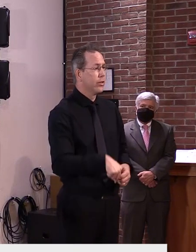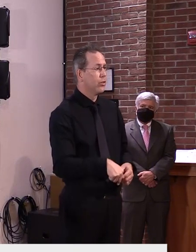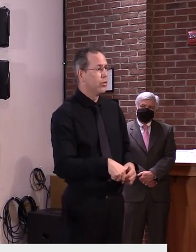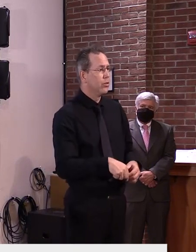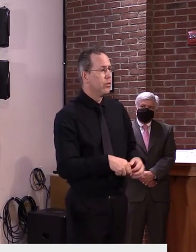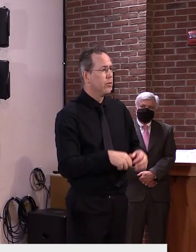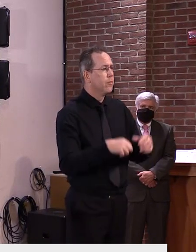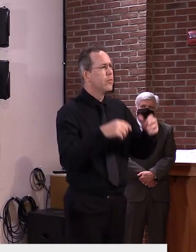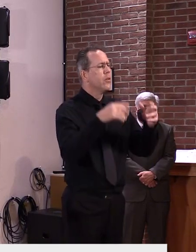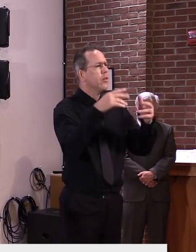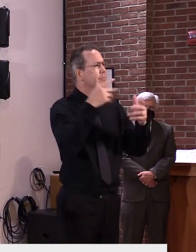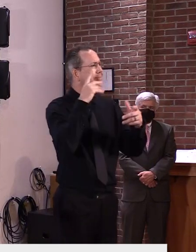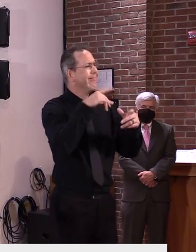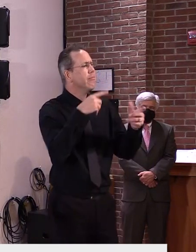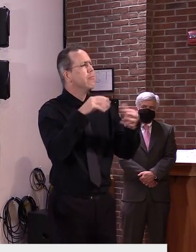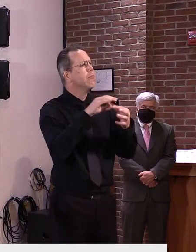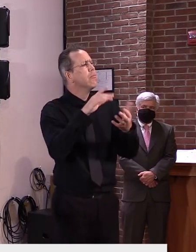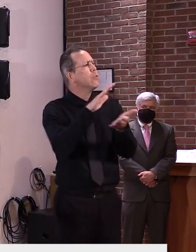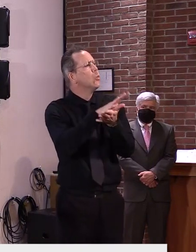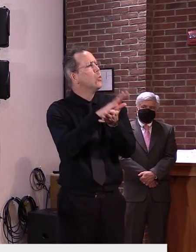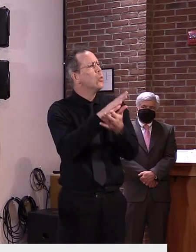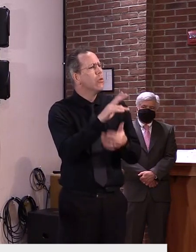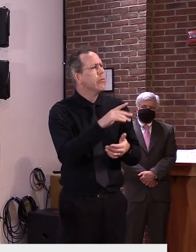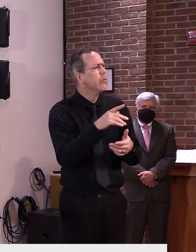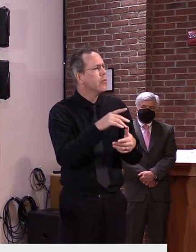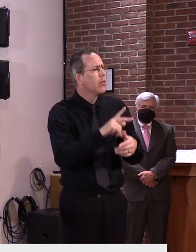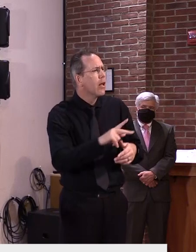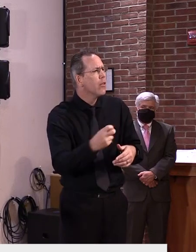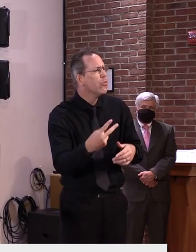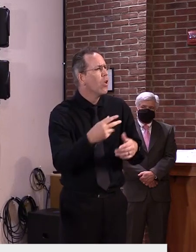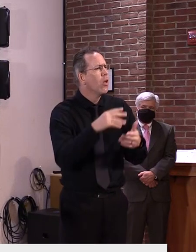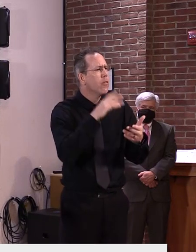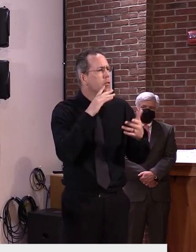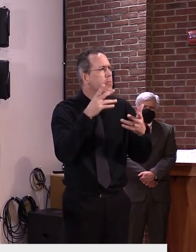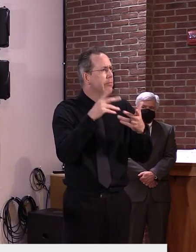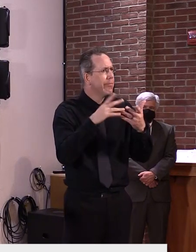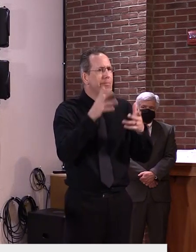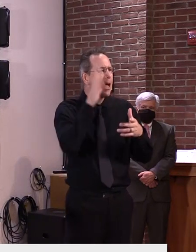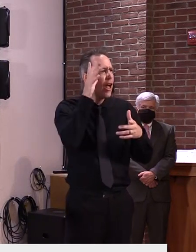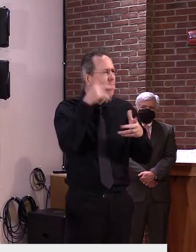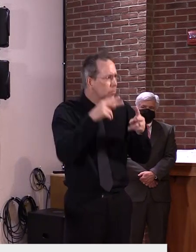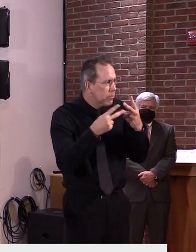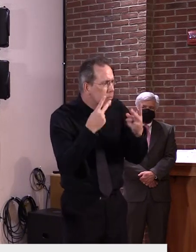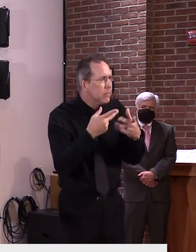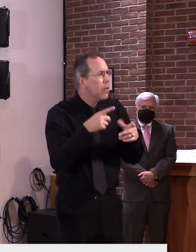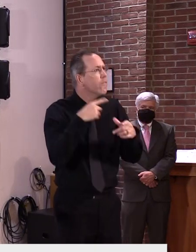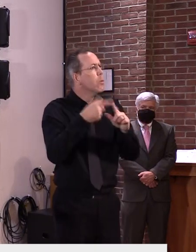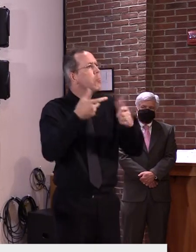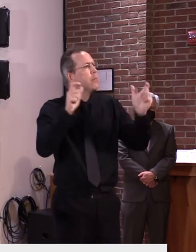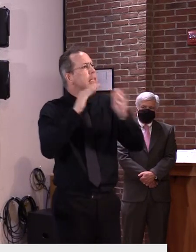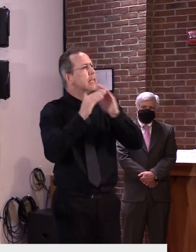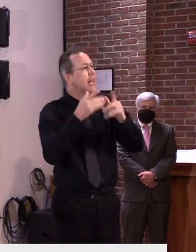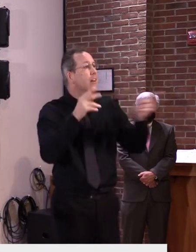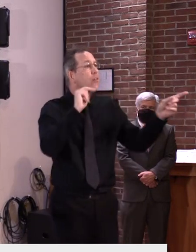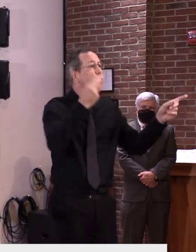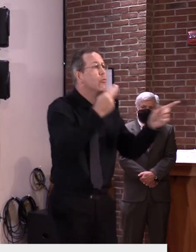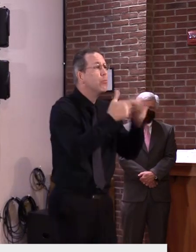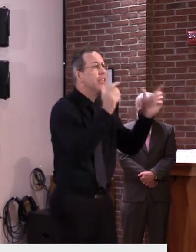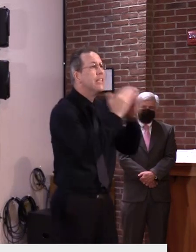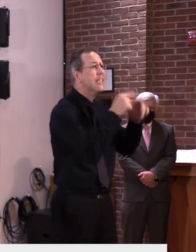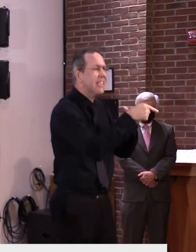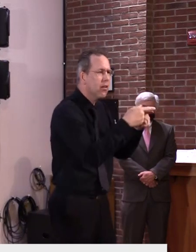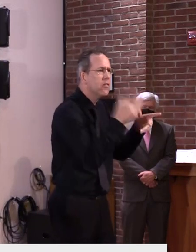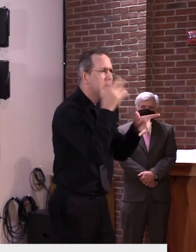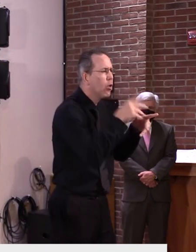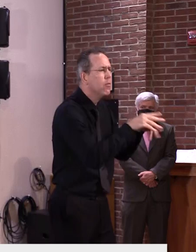numbers. They've been fairly steady. If their positivity rate is increasing, it's not rising dramatically